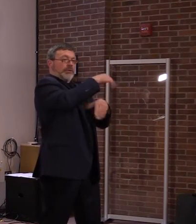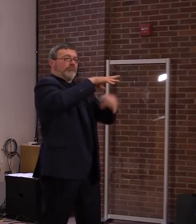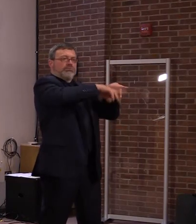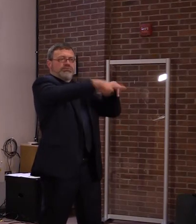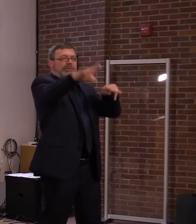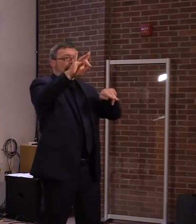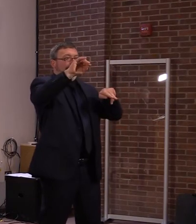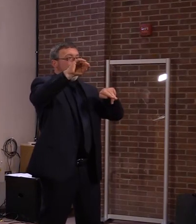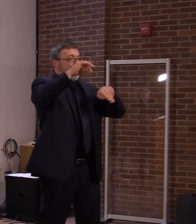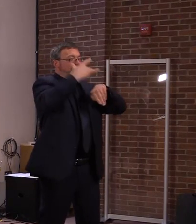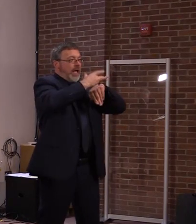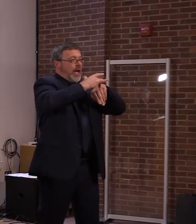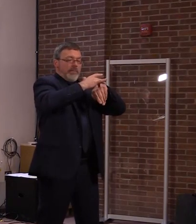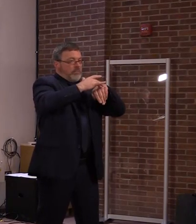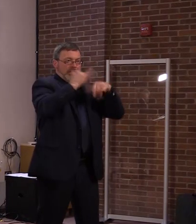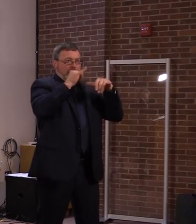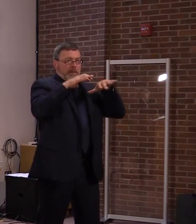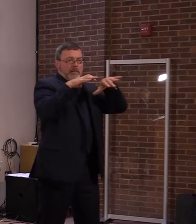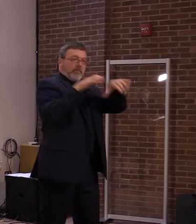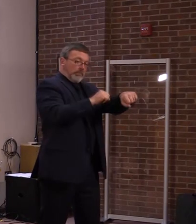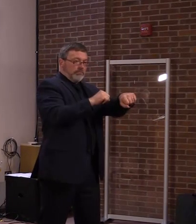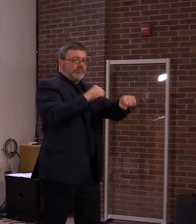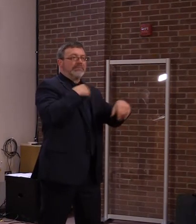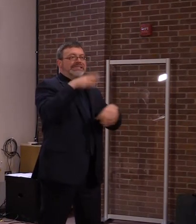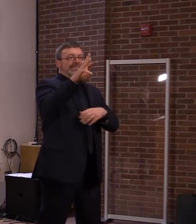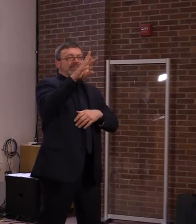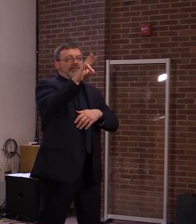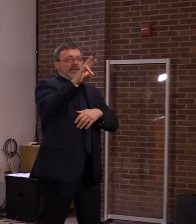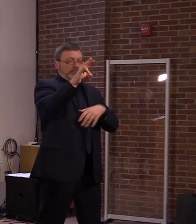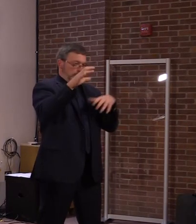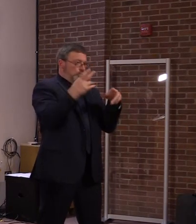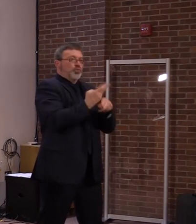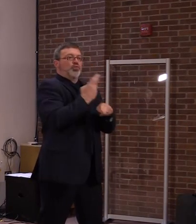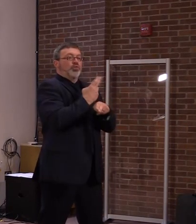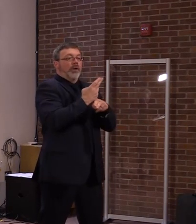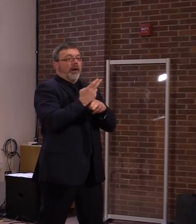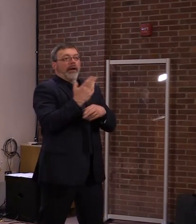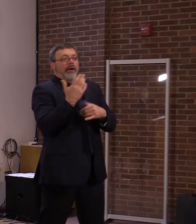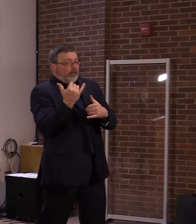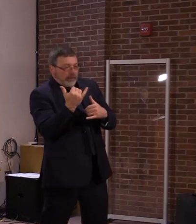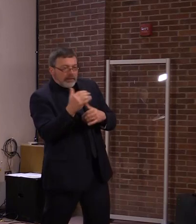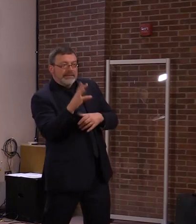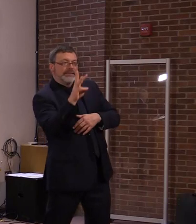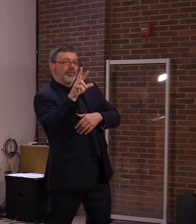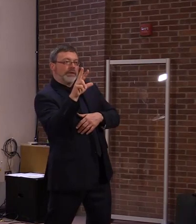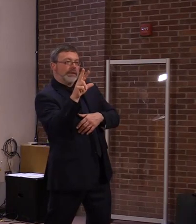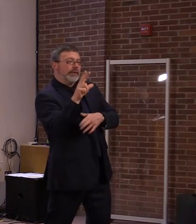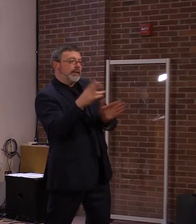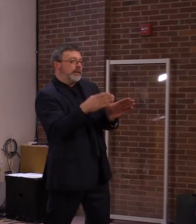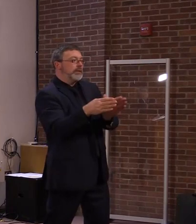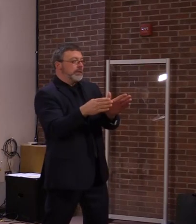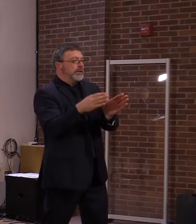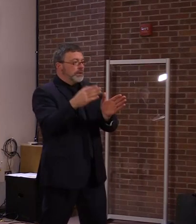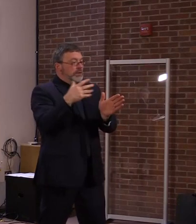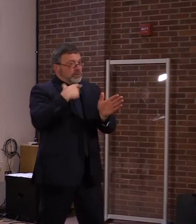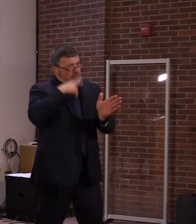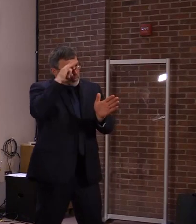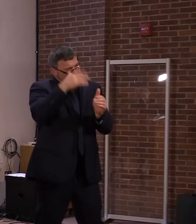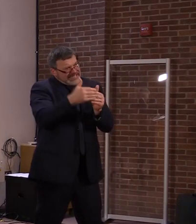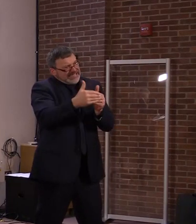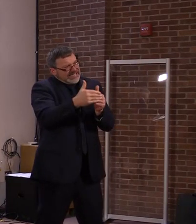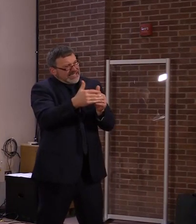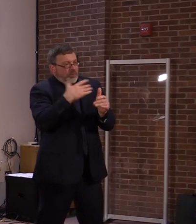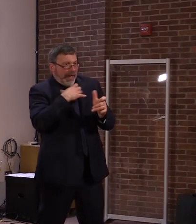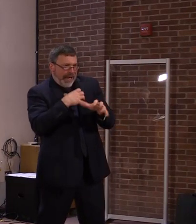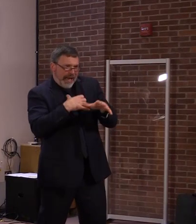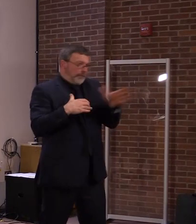them are currently filled, and we're continuing to work to bring the remainder online and fill them. I think